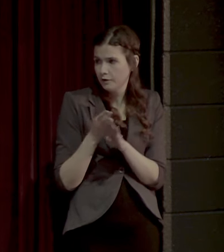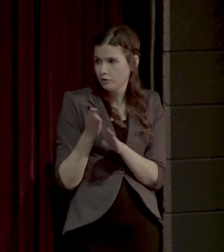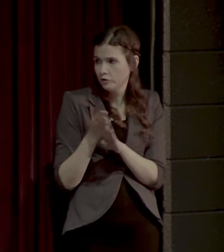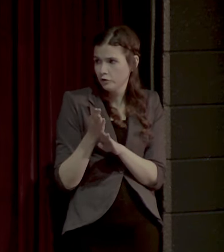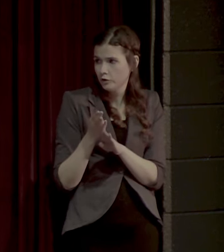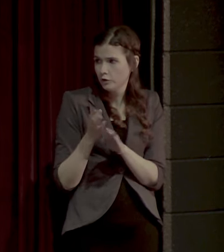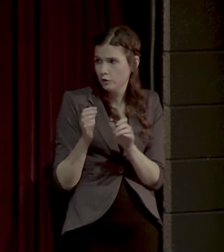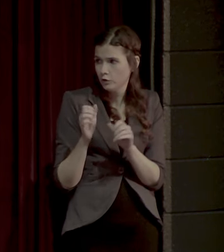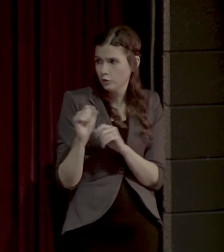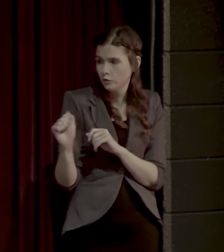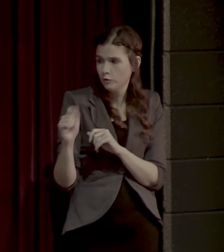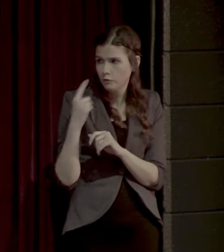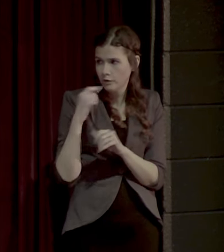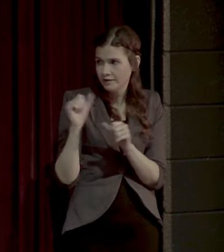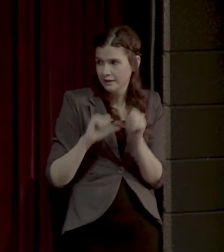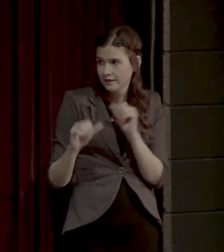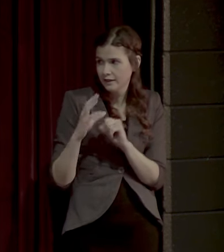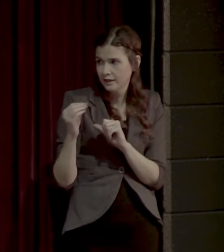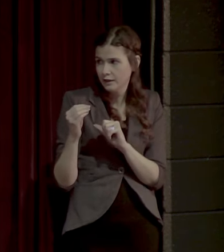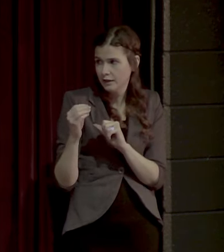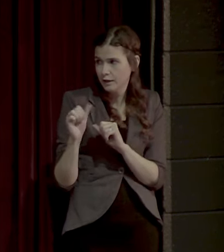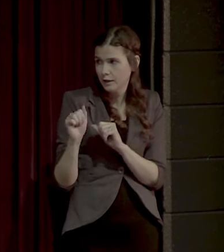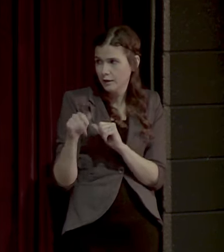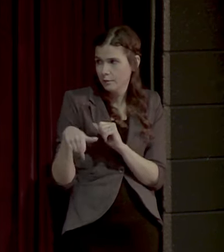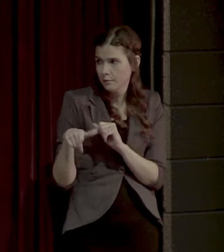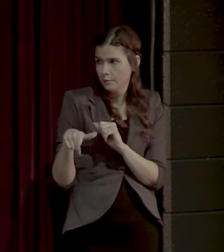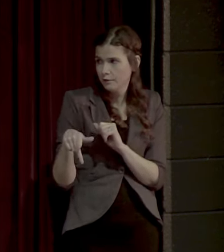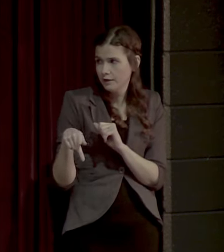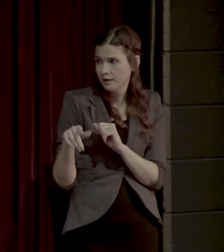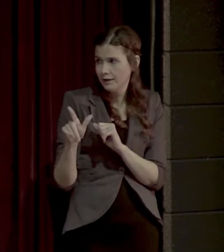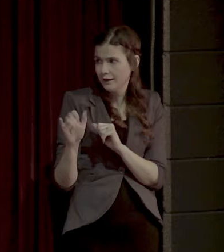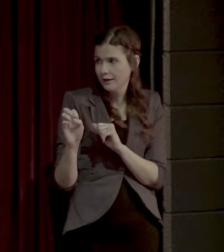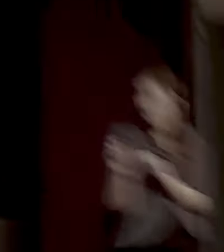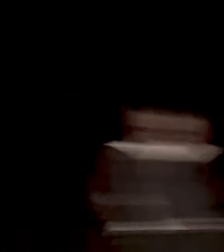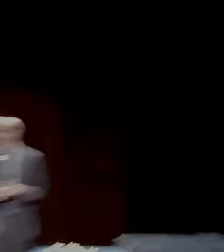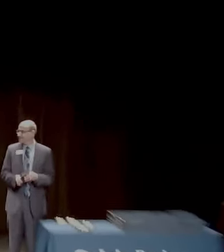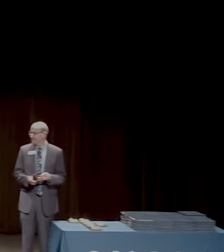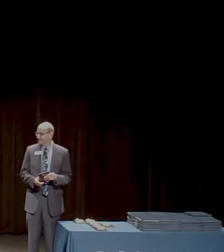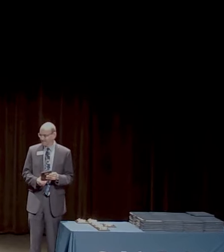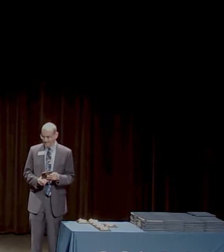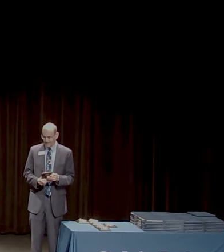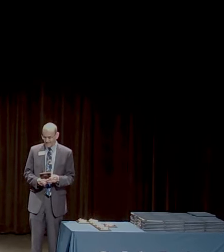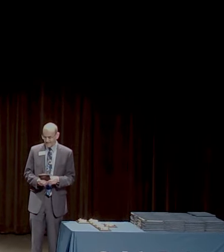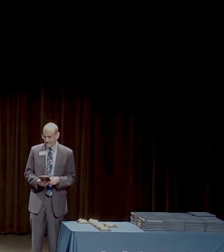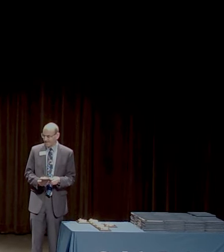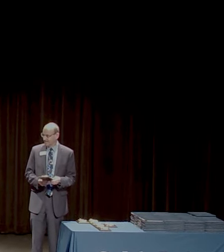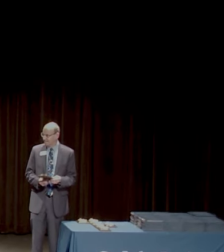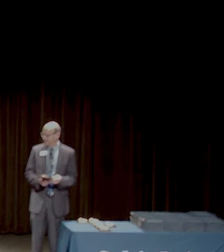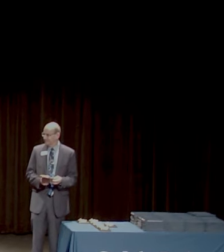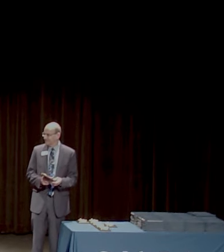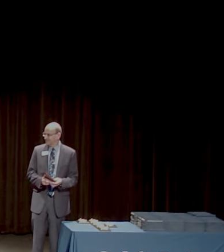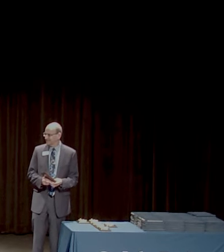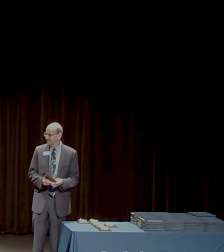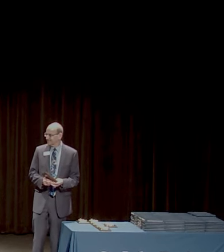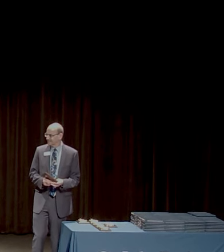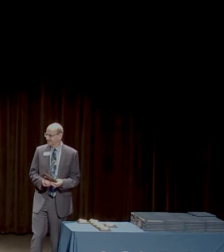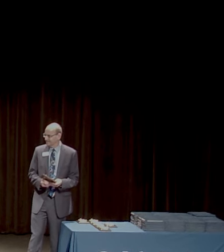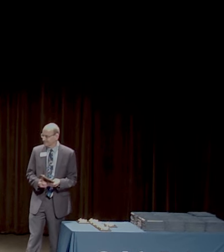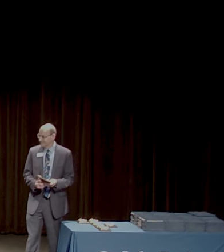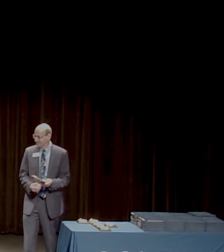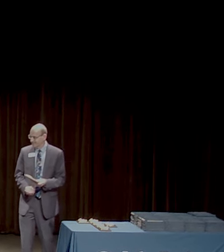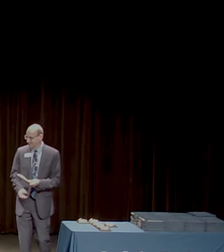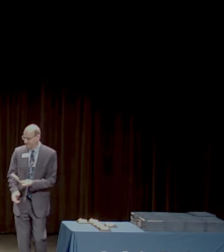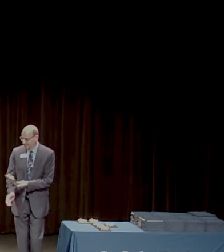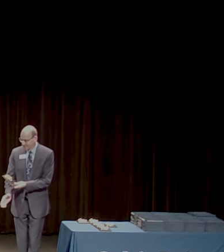in Science and an Associate of Applied Science in Fitness Trainer Technician. She is an active member of the Campus Crusade